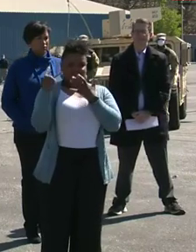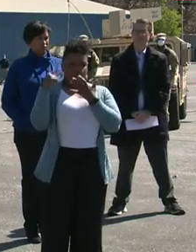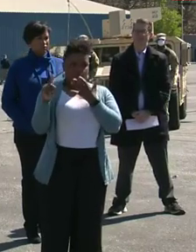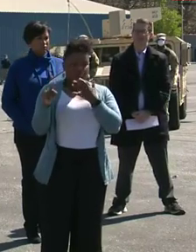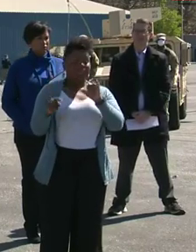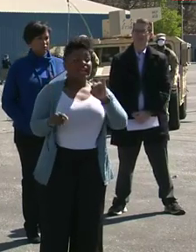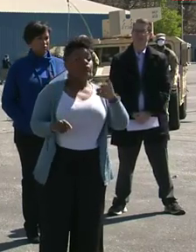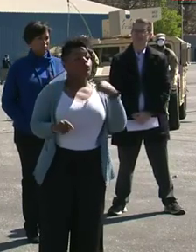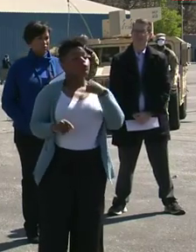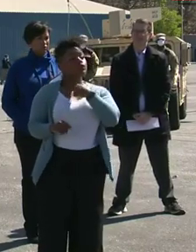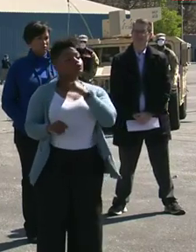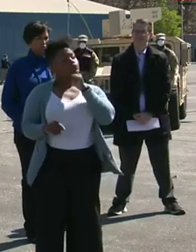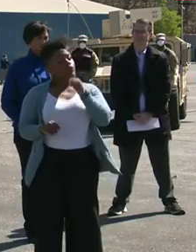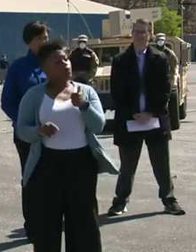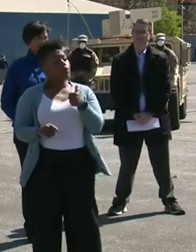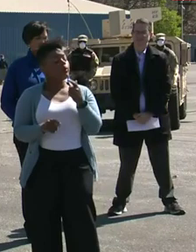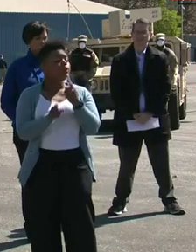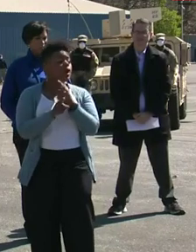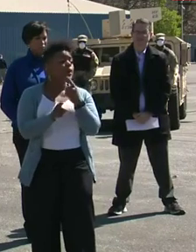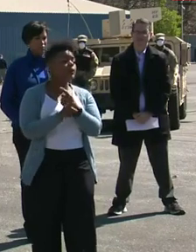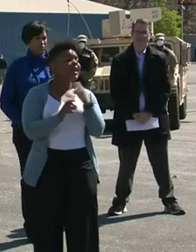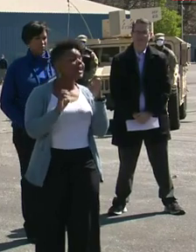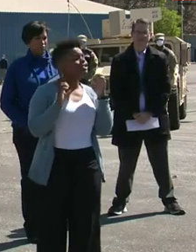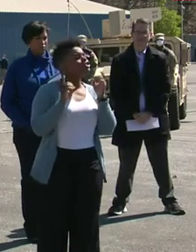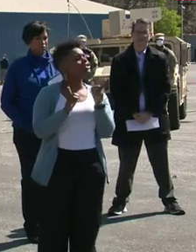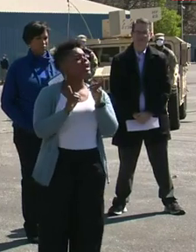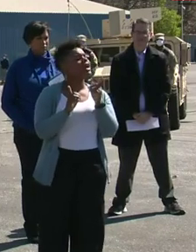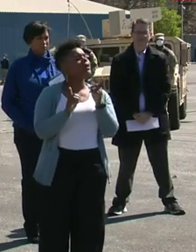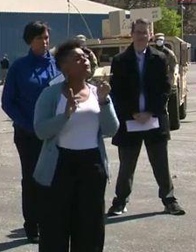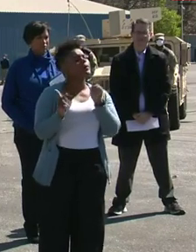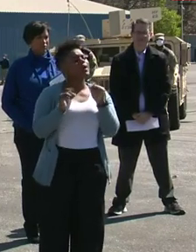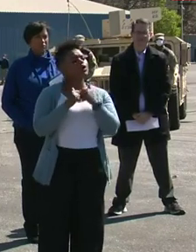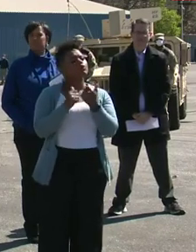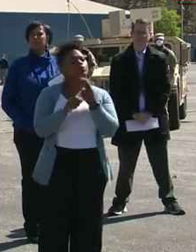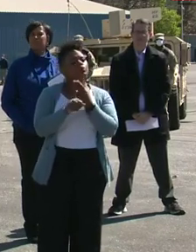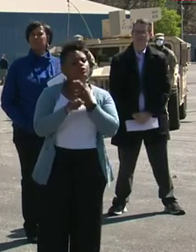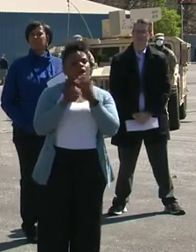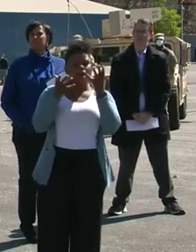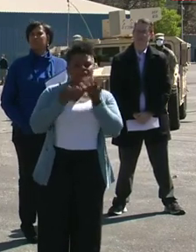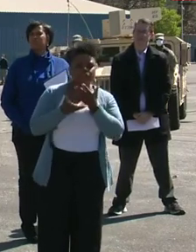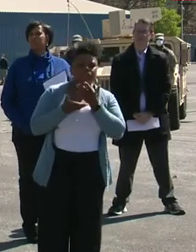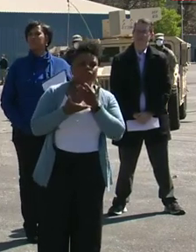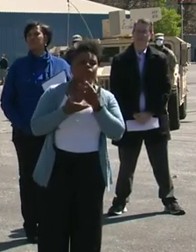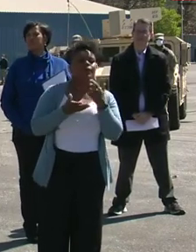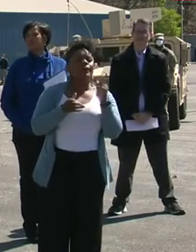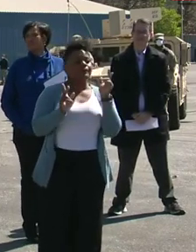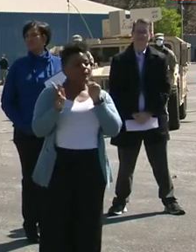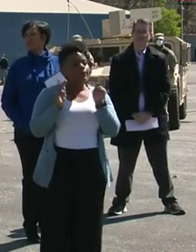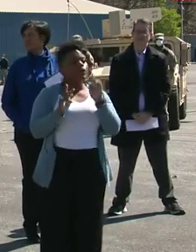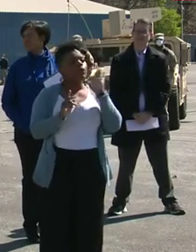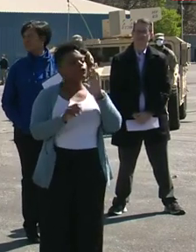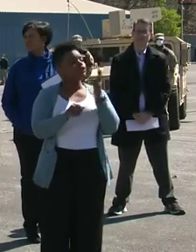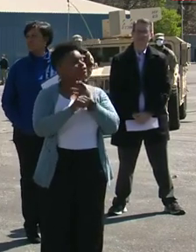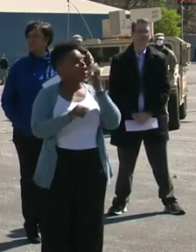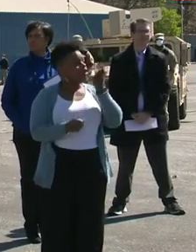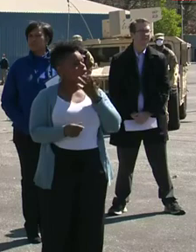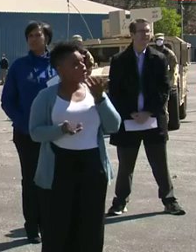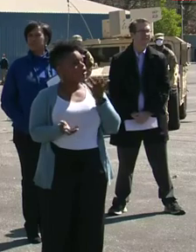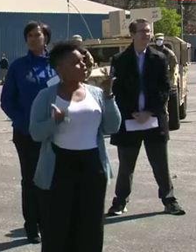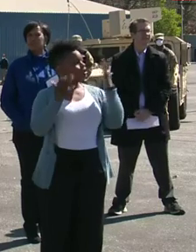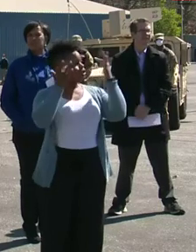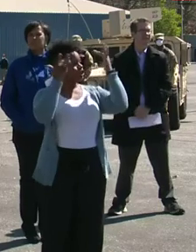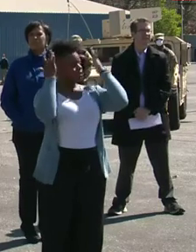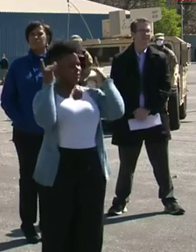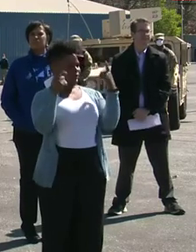people on the use of face coverings, then people will have a face covering on and touch the face covering more often, have the face covering